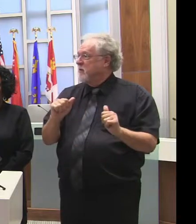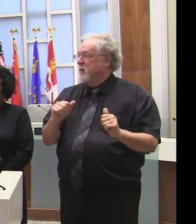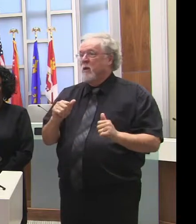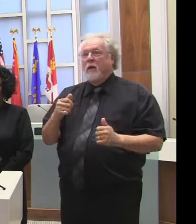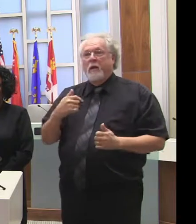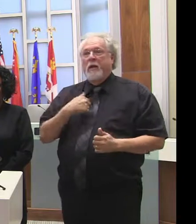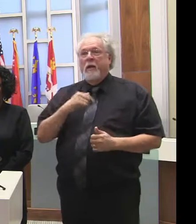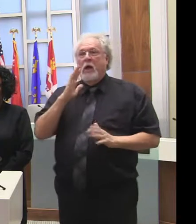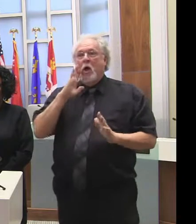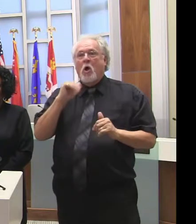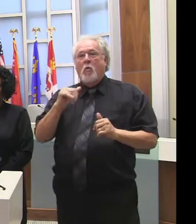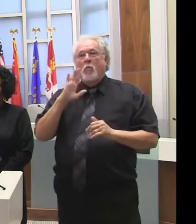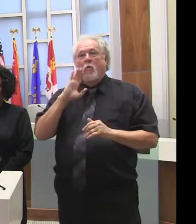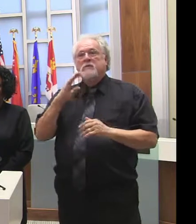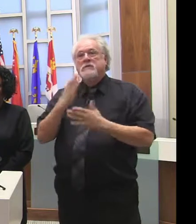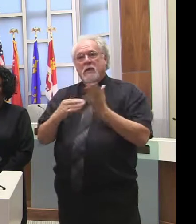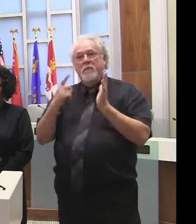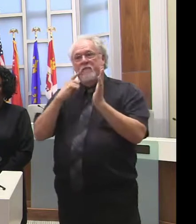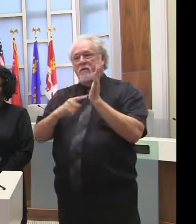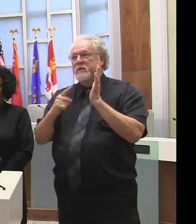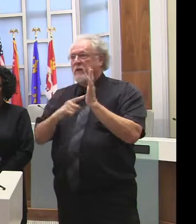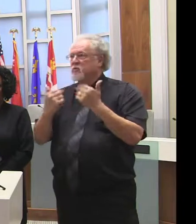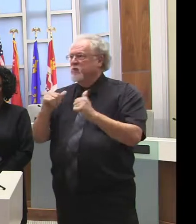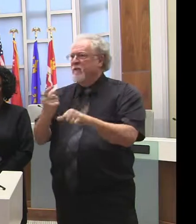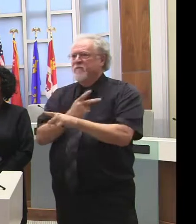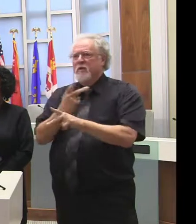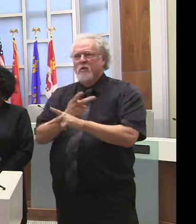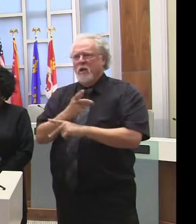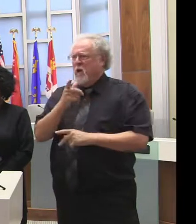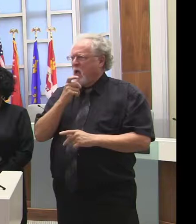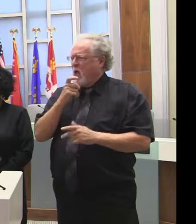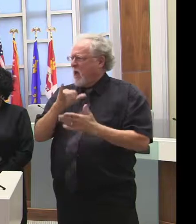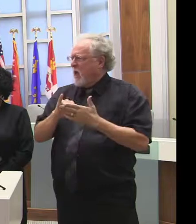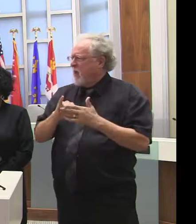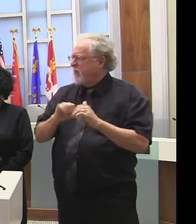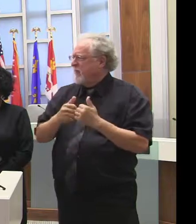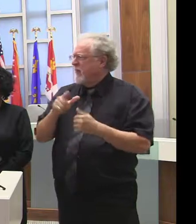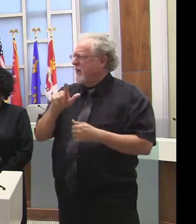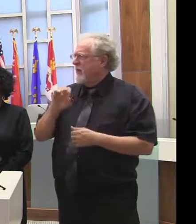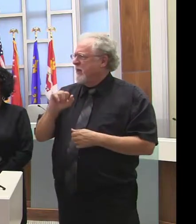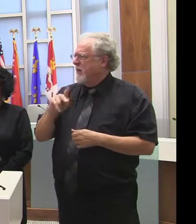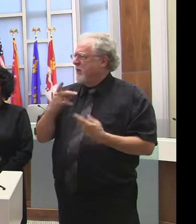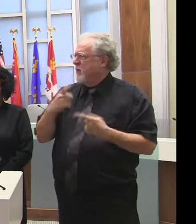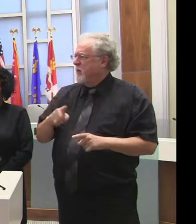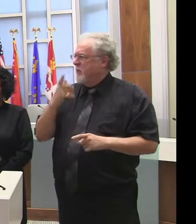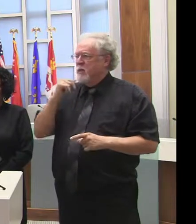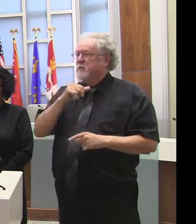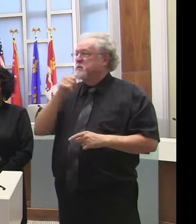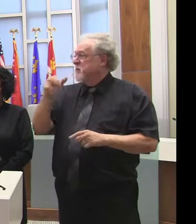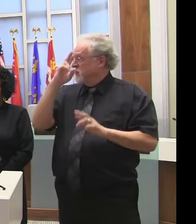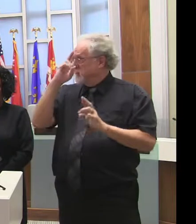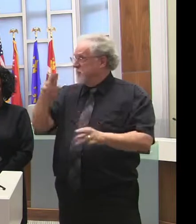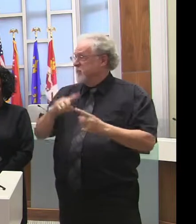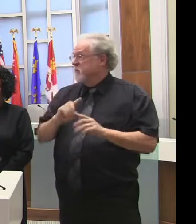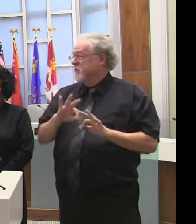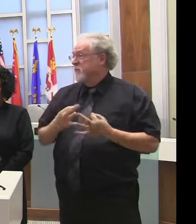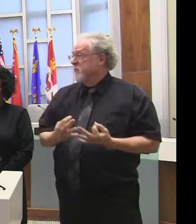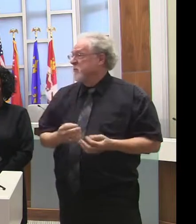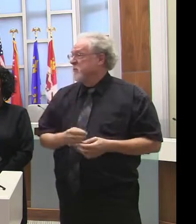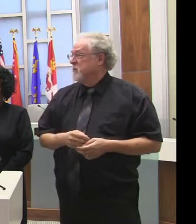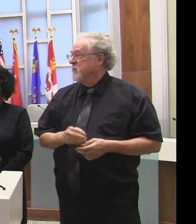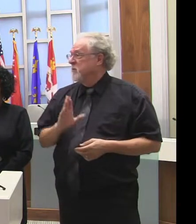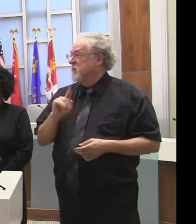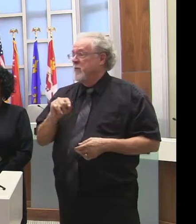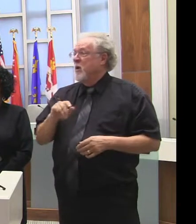And so I do hope that there will be some investigation and try to figure out exactly how that leak occurred, because it was disrespectful to the family.